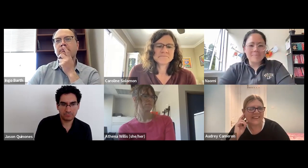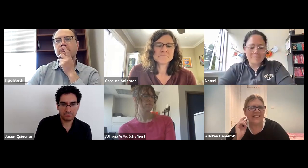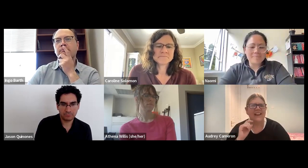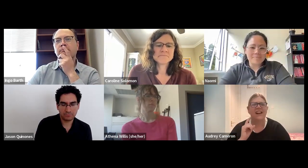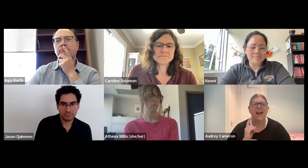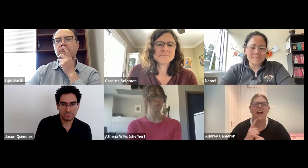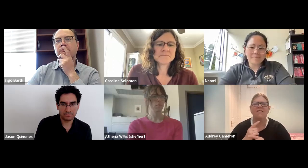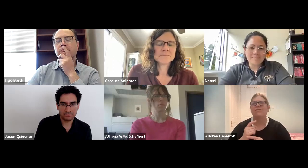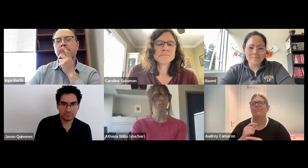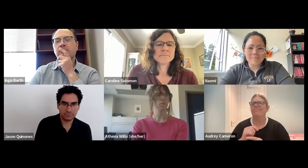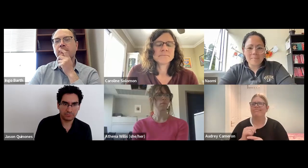signing it like a snake, right?